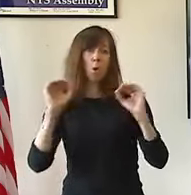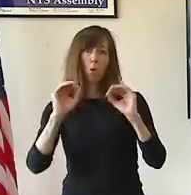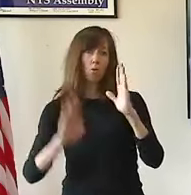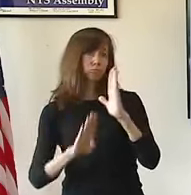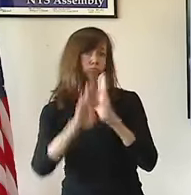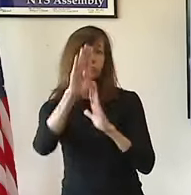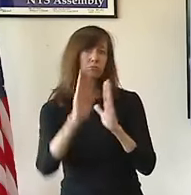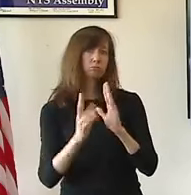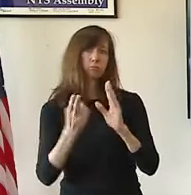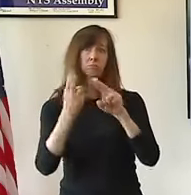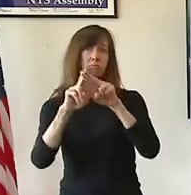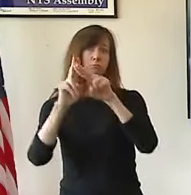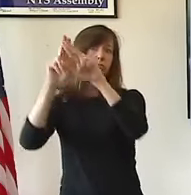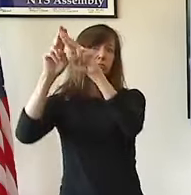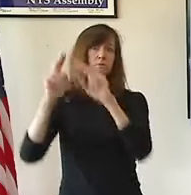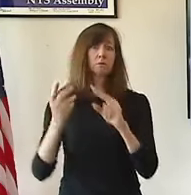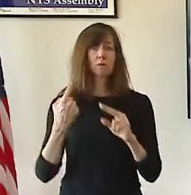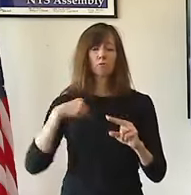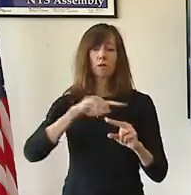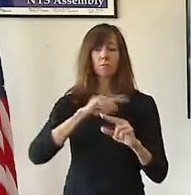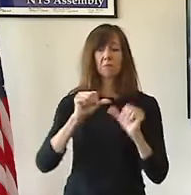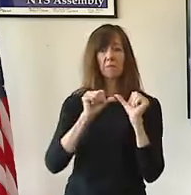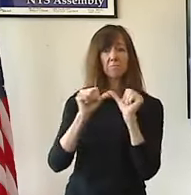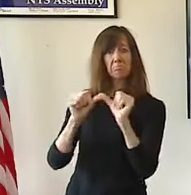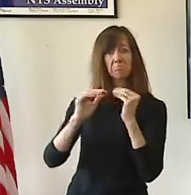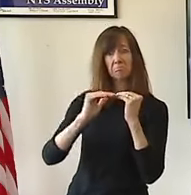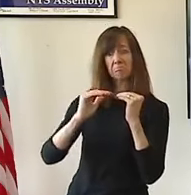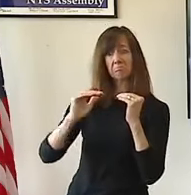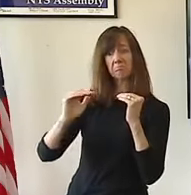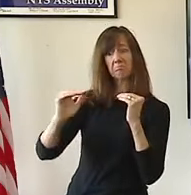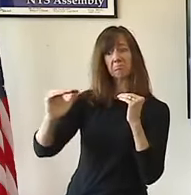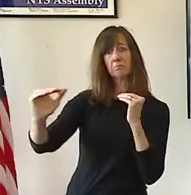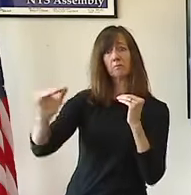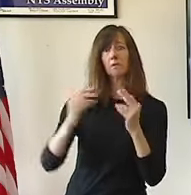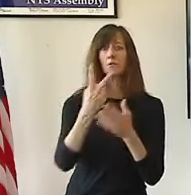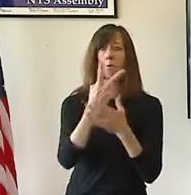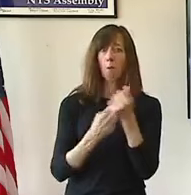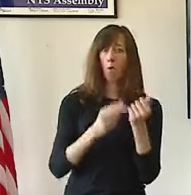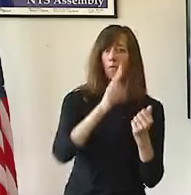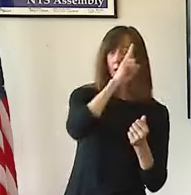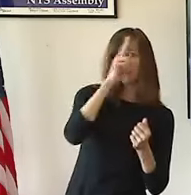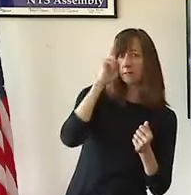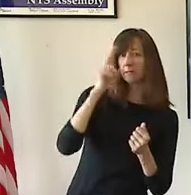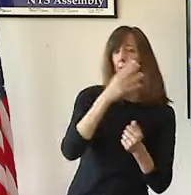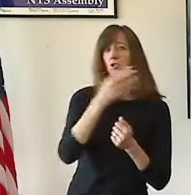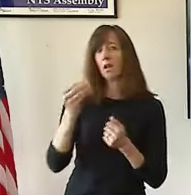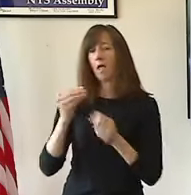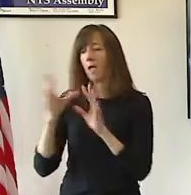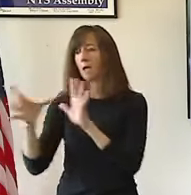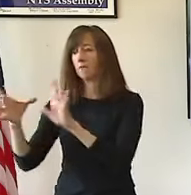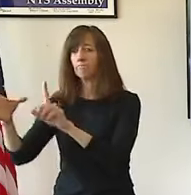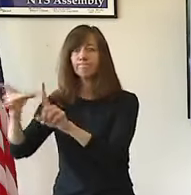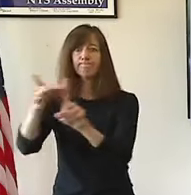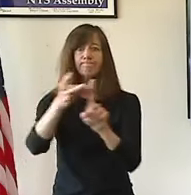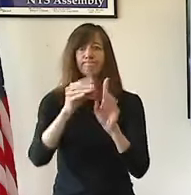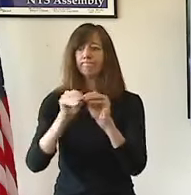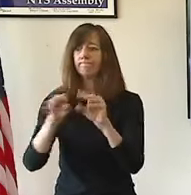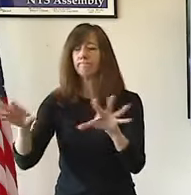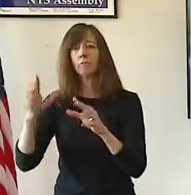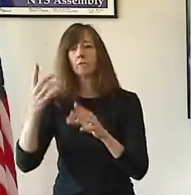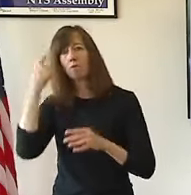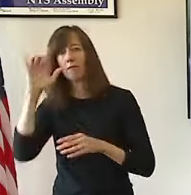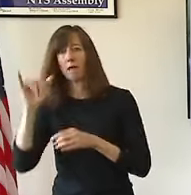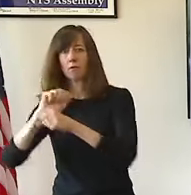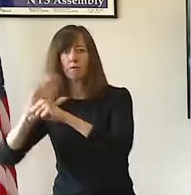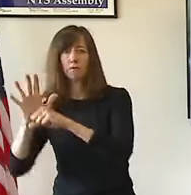those particular, of both hospitalizations and the transmission of the disease. So, based on the state's metrics,